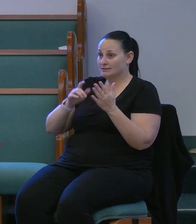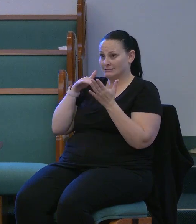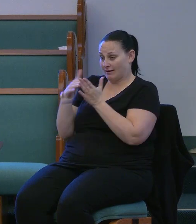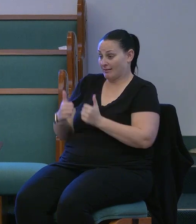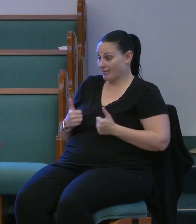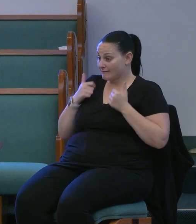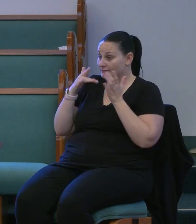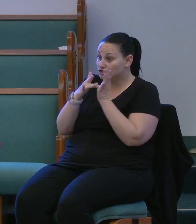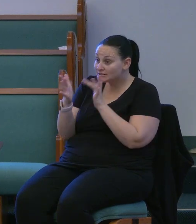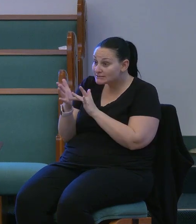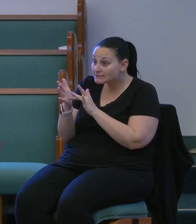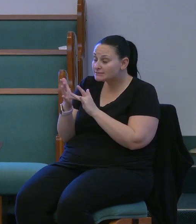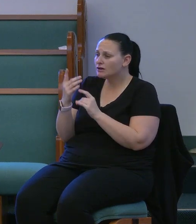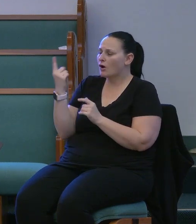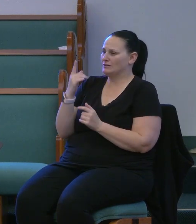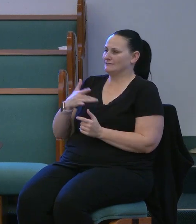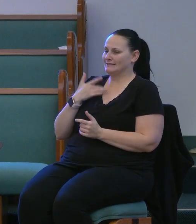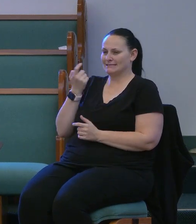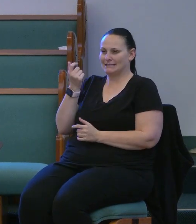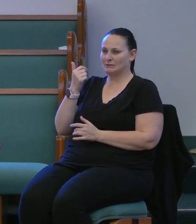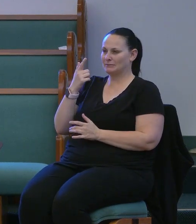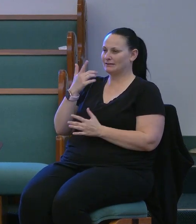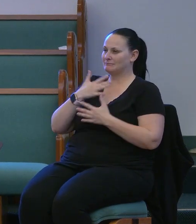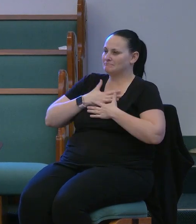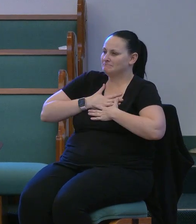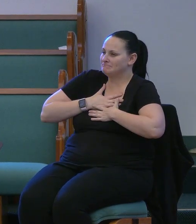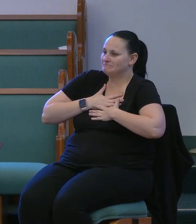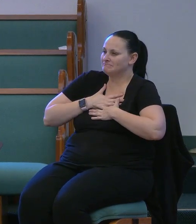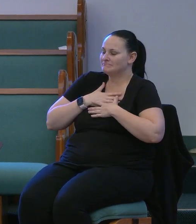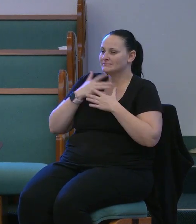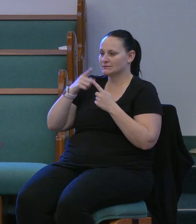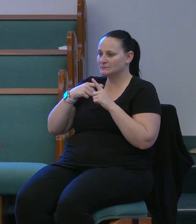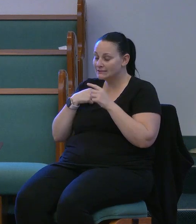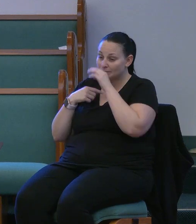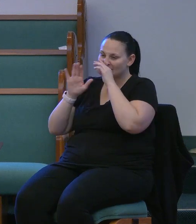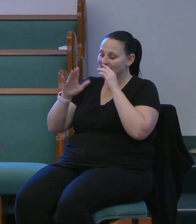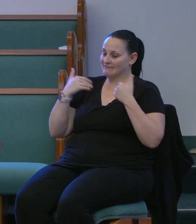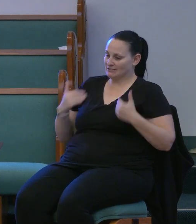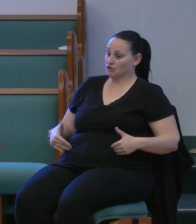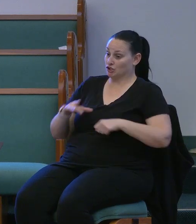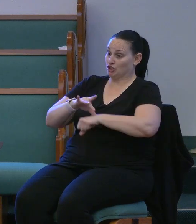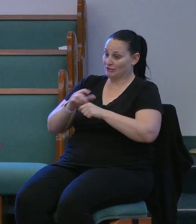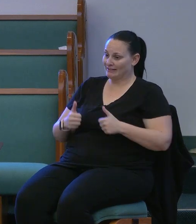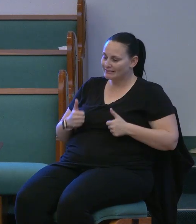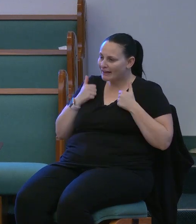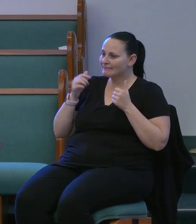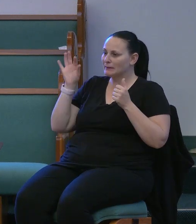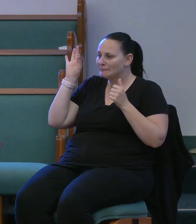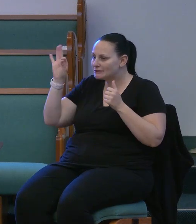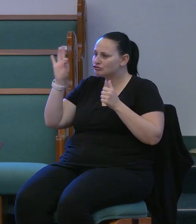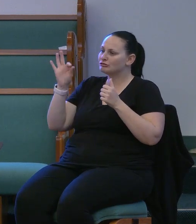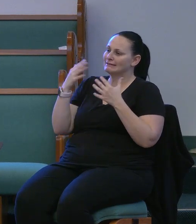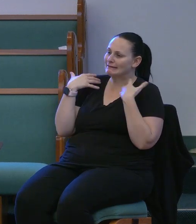of Jesus always feels a little fleeting to me. His physical, earthly life and ministry and healing